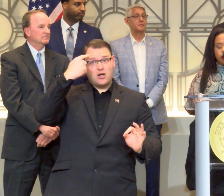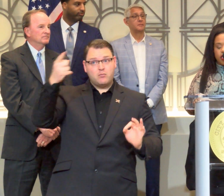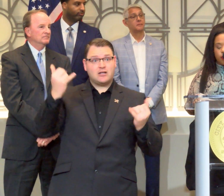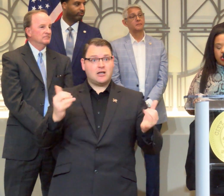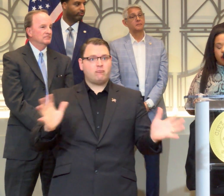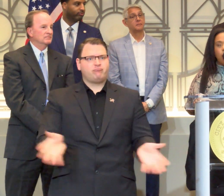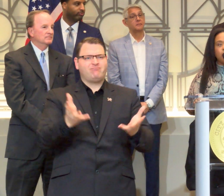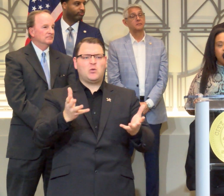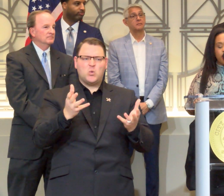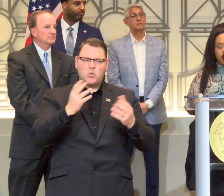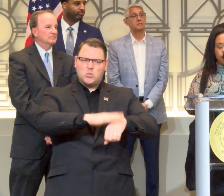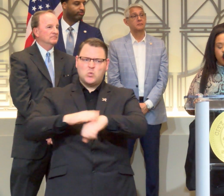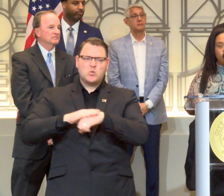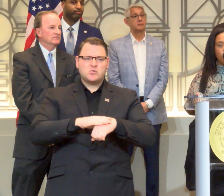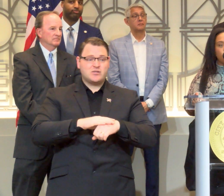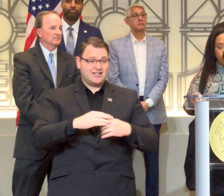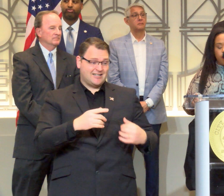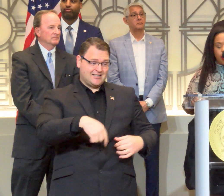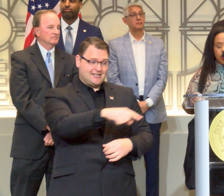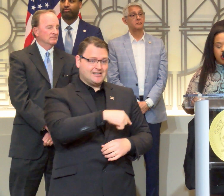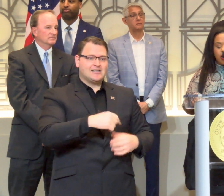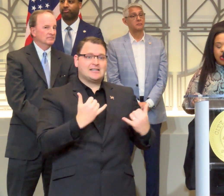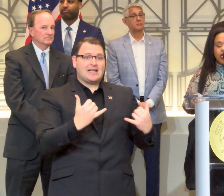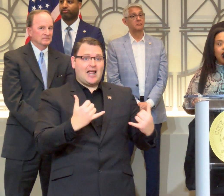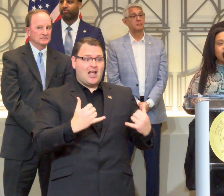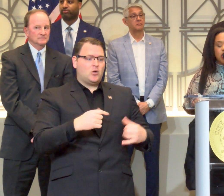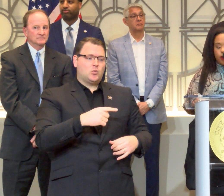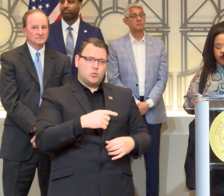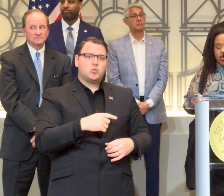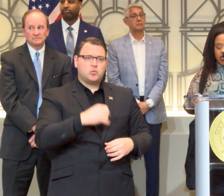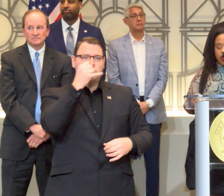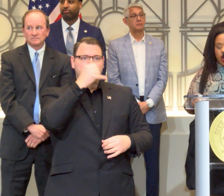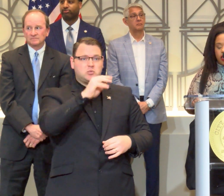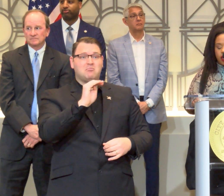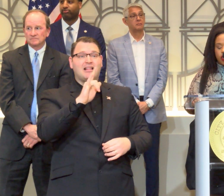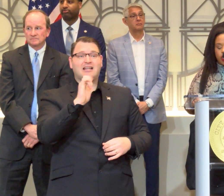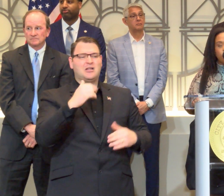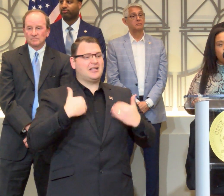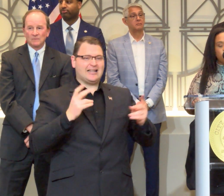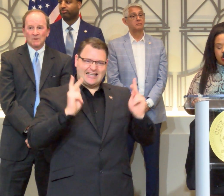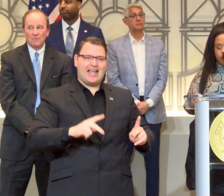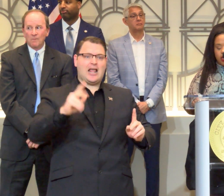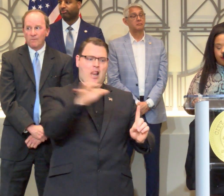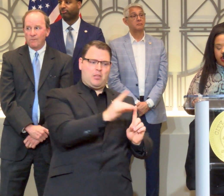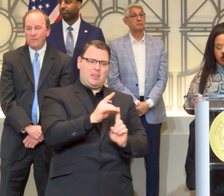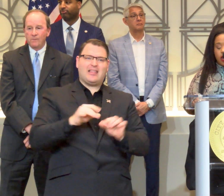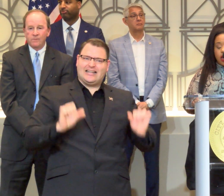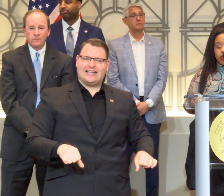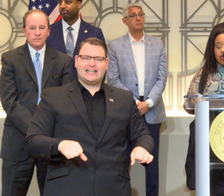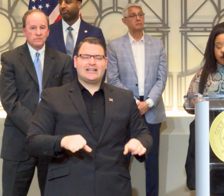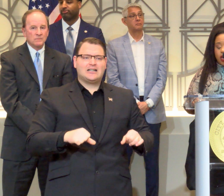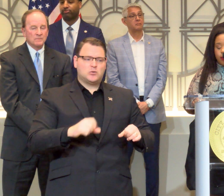be at serious risk of complications from the novel coronavirus. Scientists previously thought young adults were largely